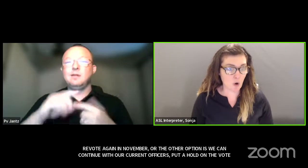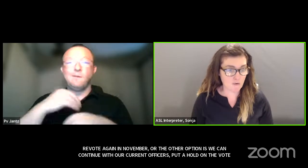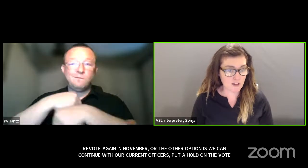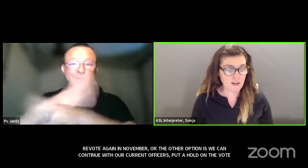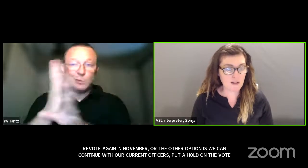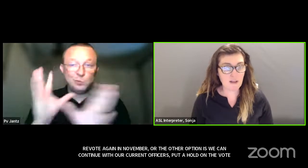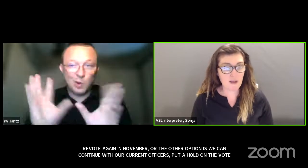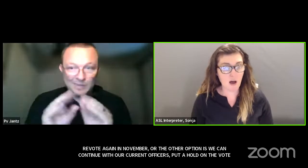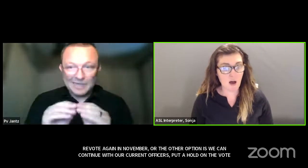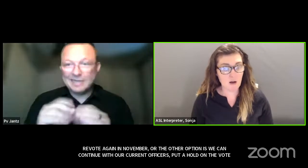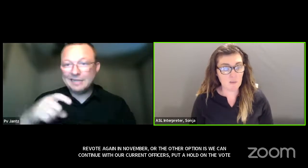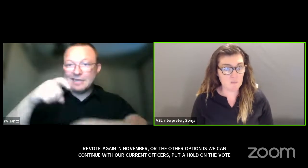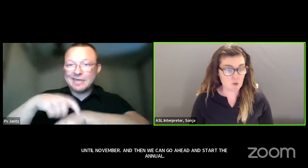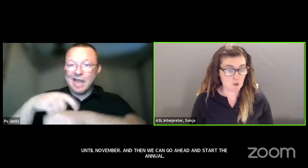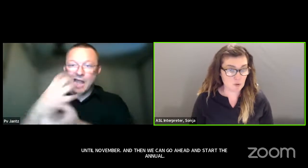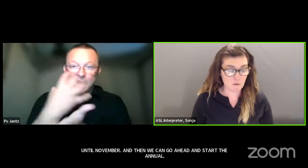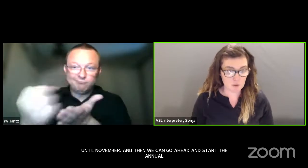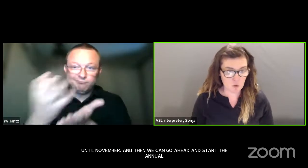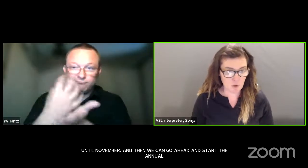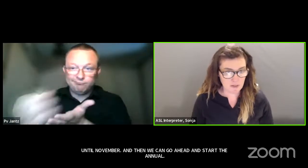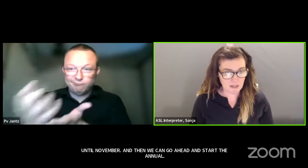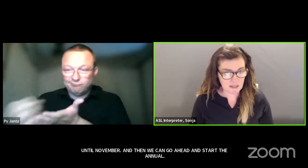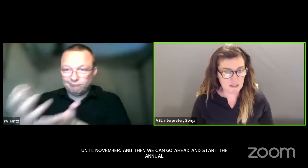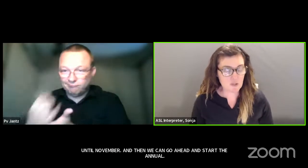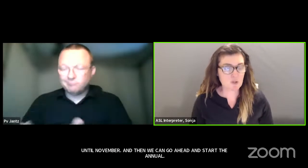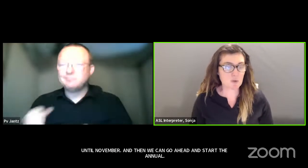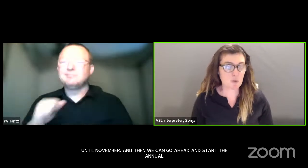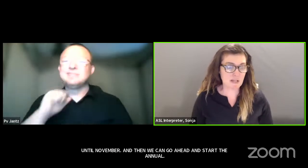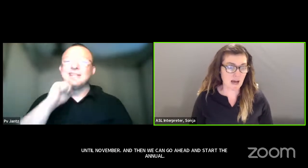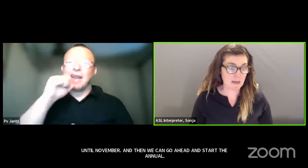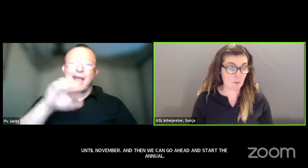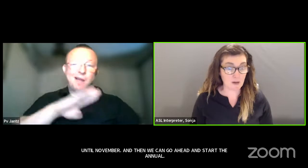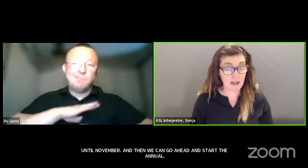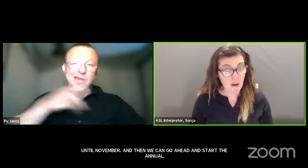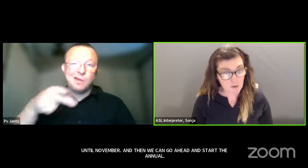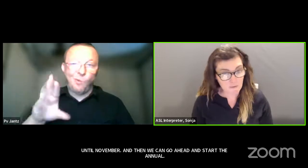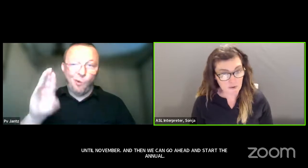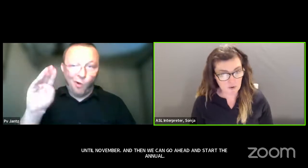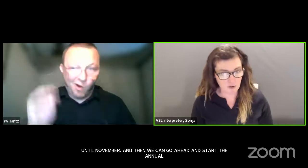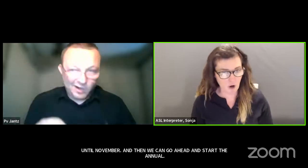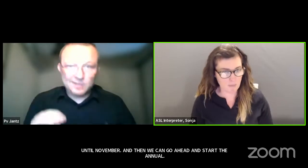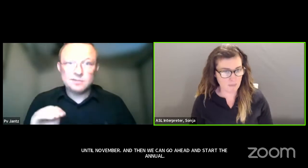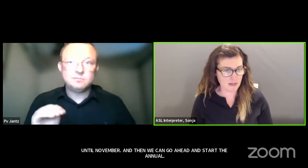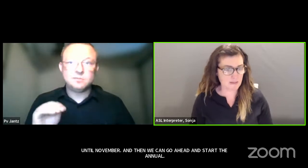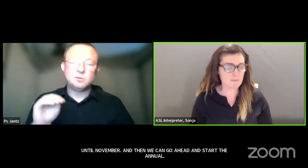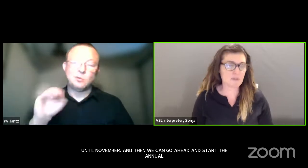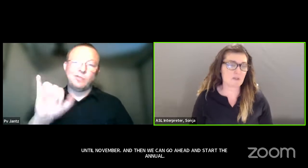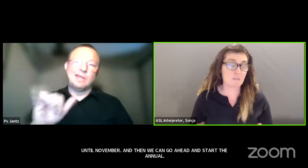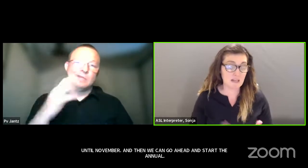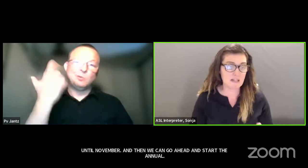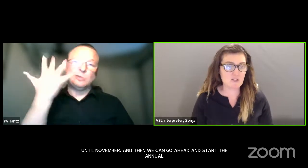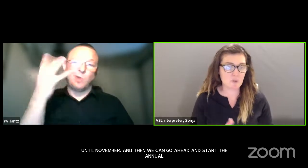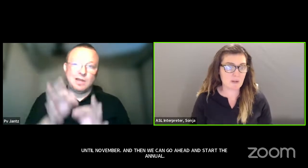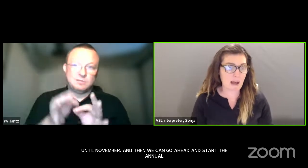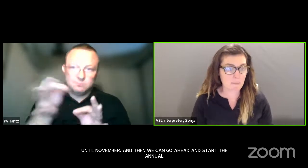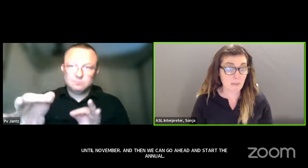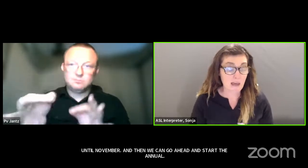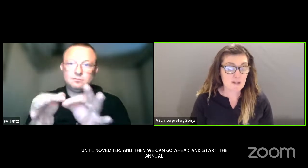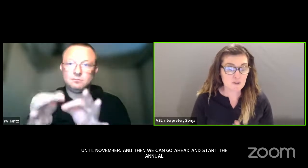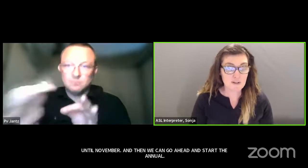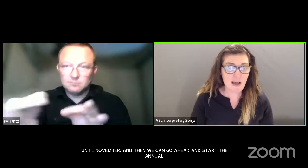to COVID, due to virtual meetings, due to time running out during our meetings